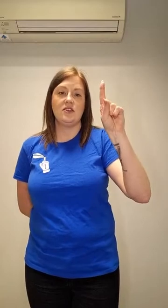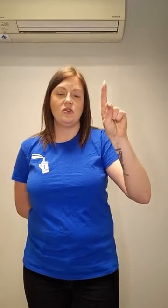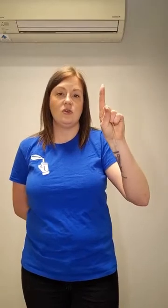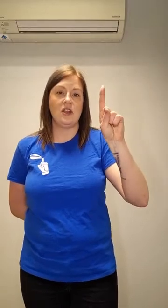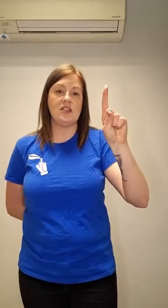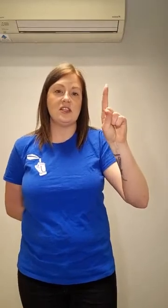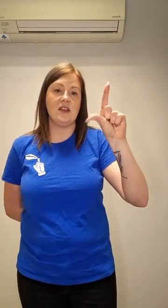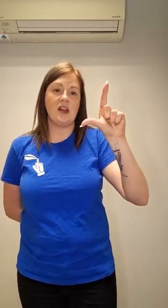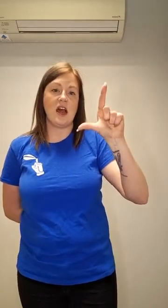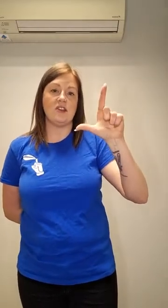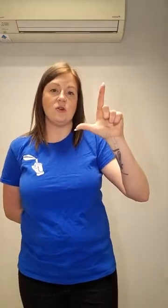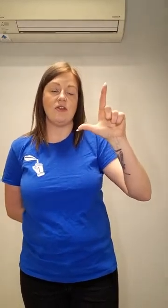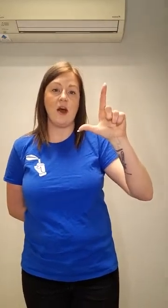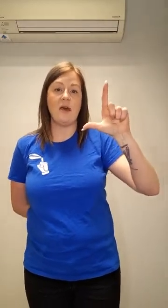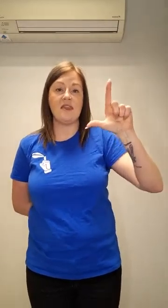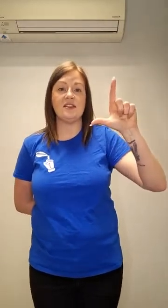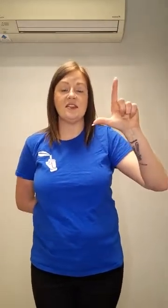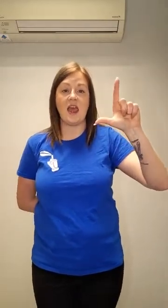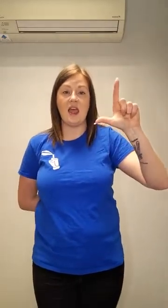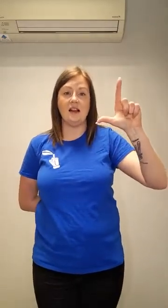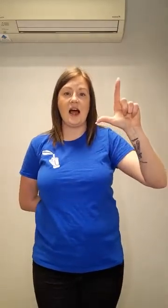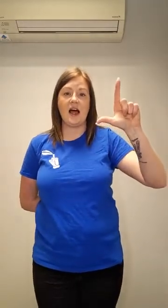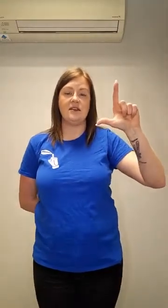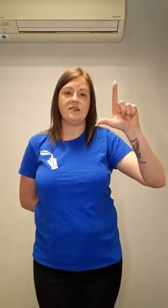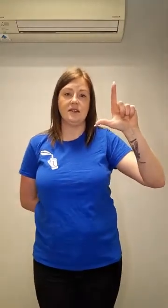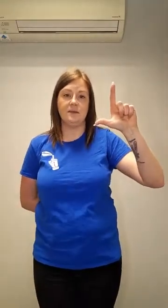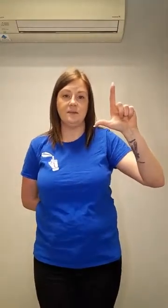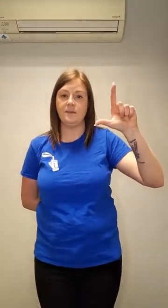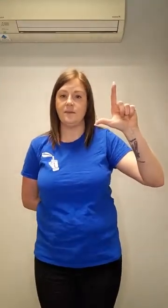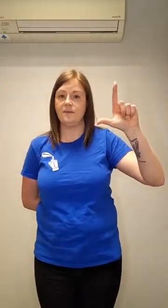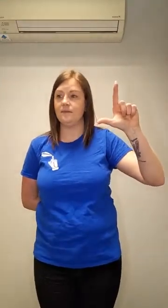Extend your index finger and your thumb. This is an L hand.